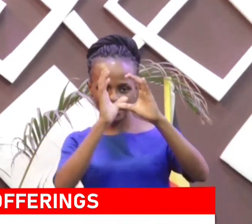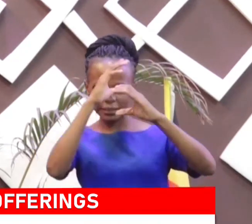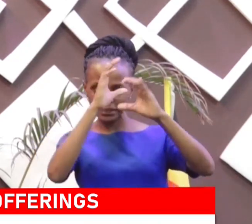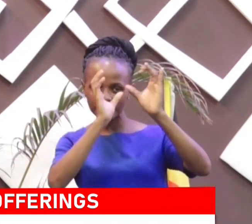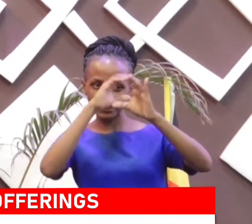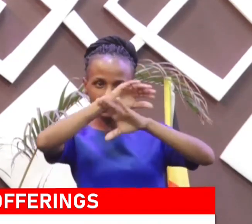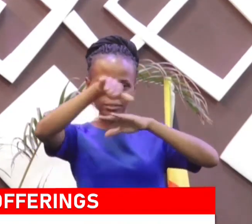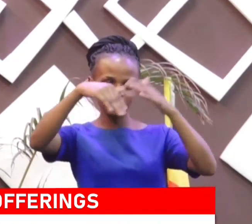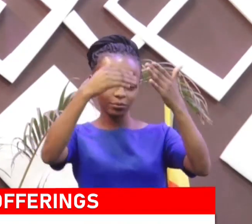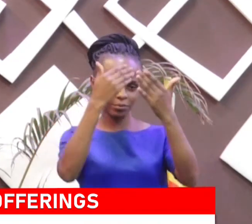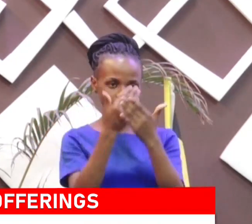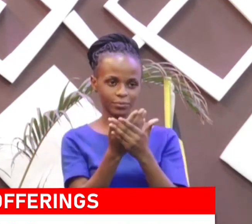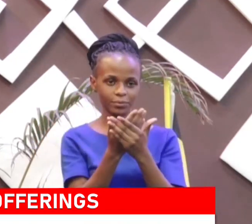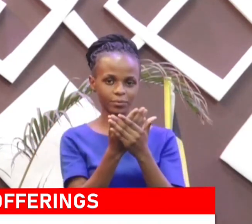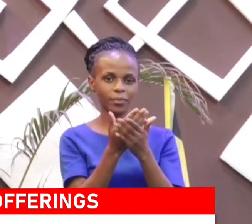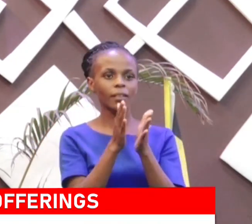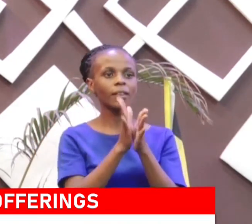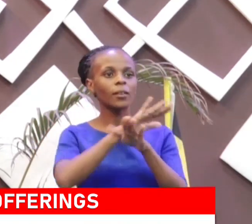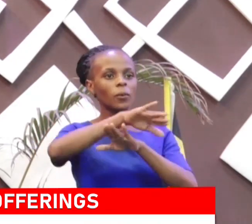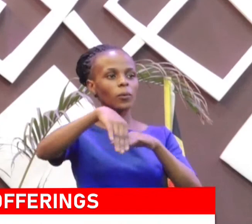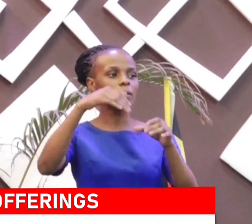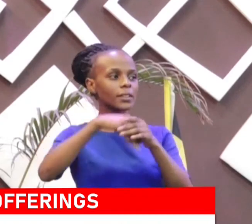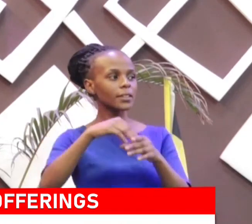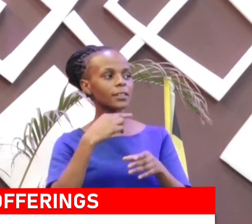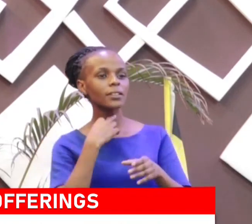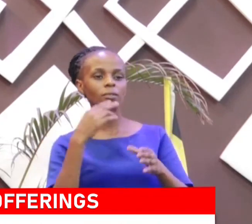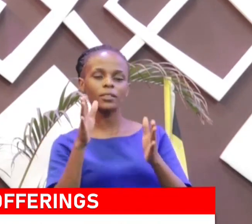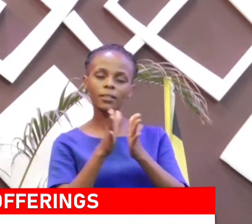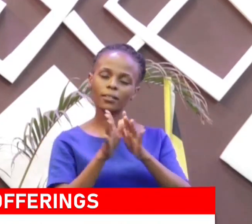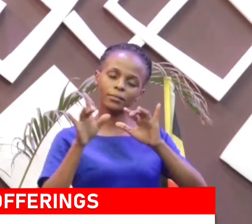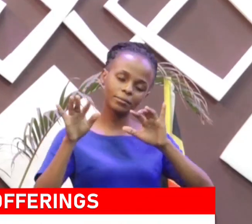thank all those people that have been behind the camera. Nabali sound, nabali kubyuma. Those in the